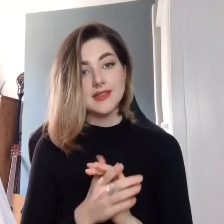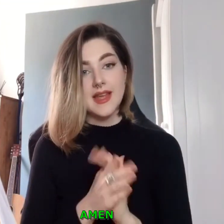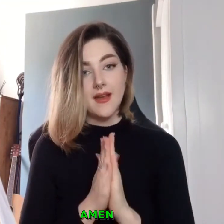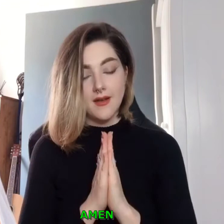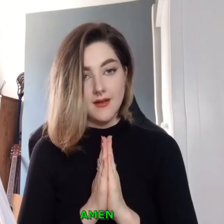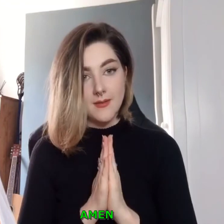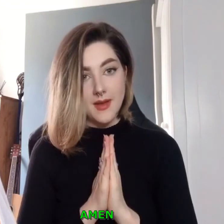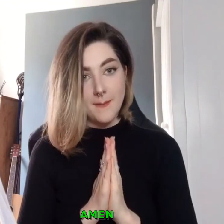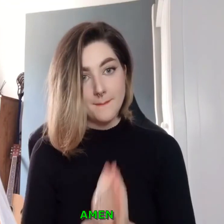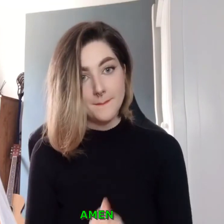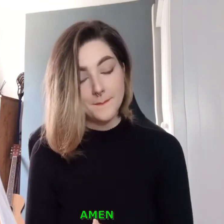say, Amen.